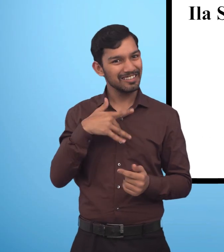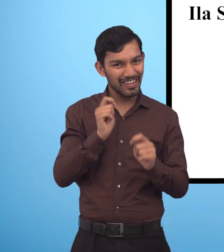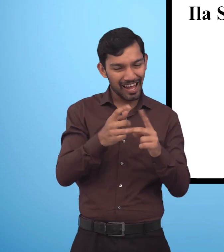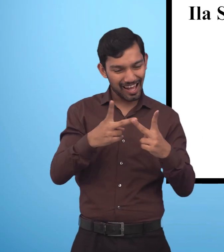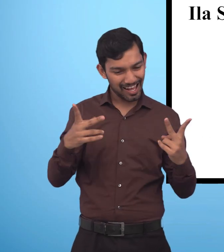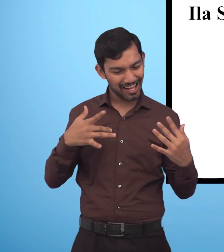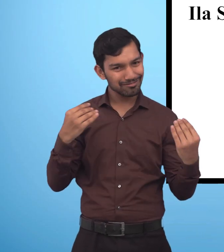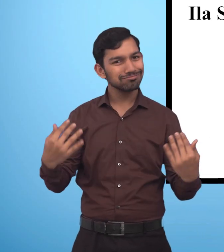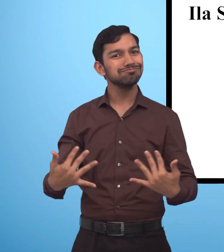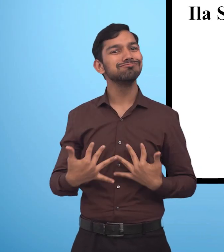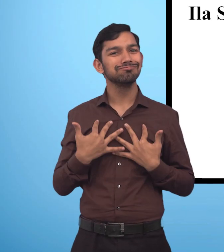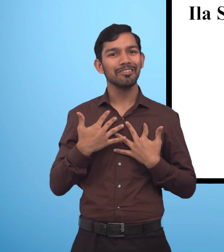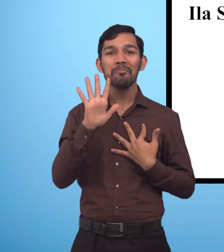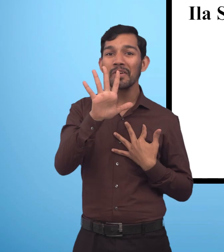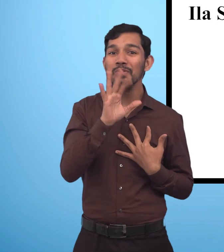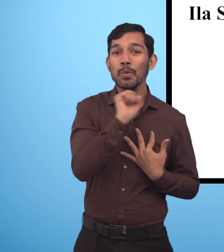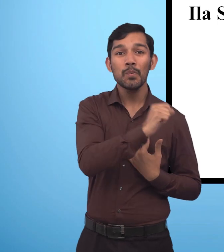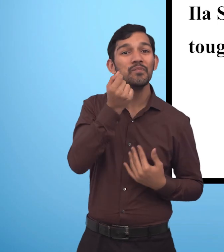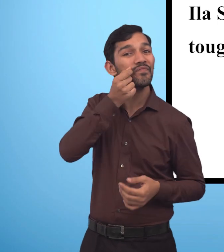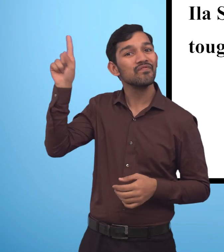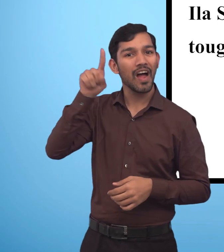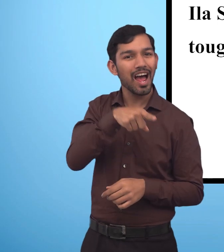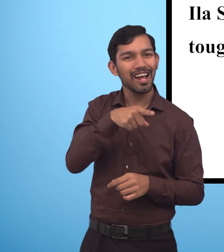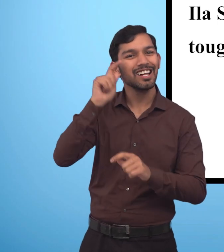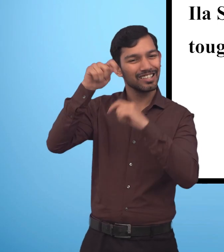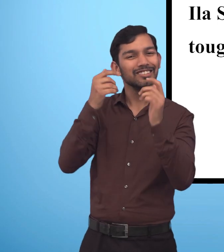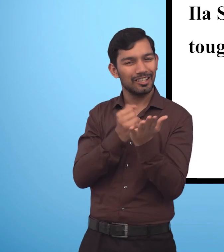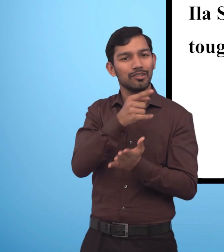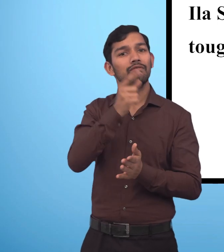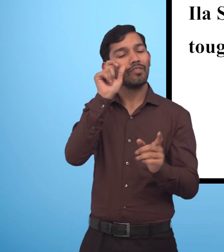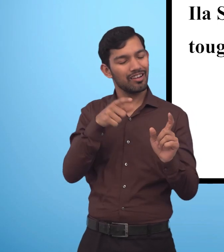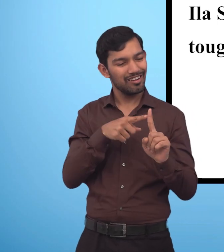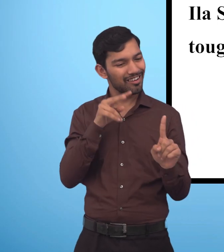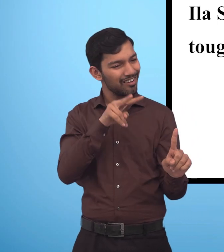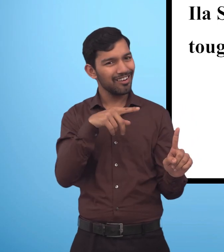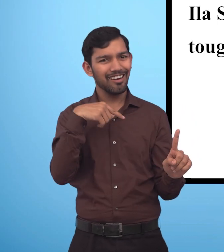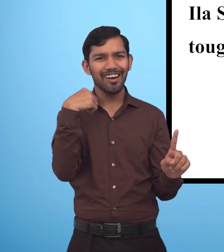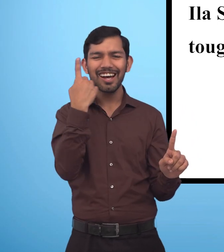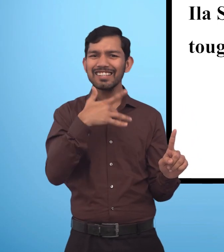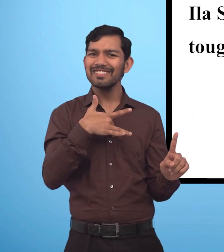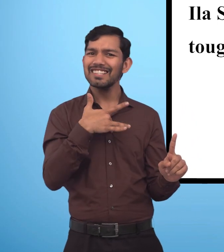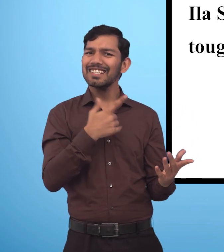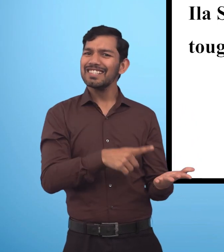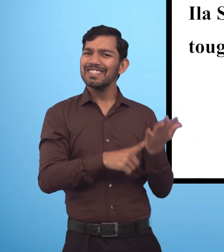Ila Sachani, once a farmer's daughter facing a tough challenge, worked hard.